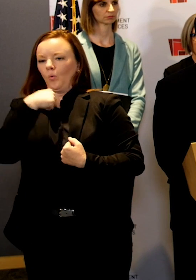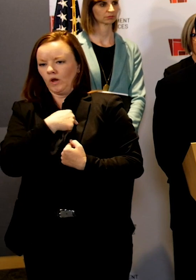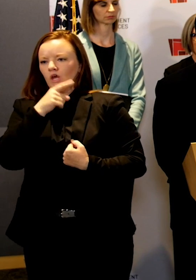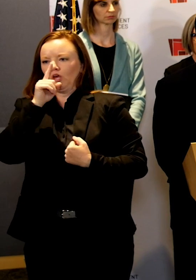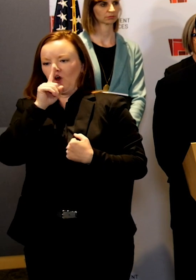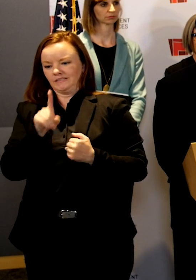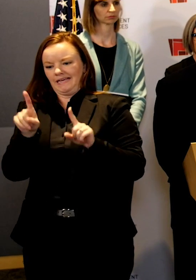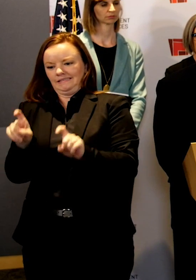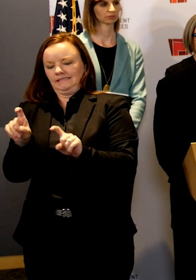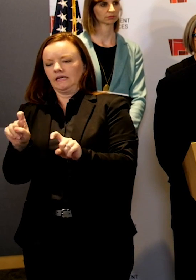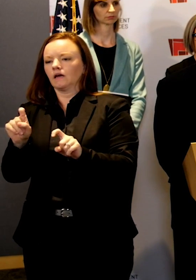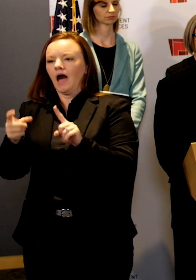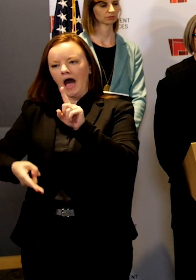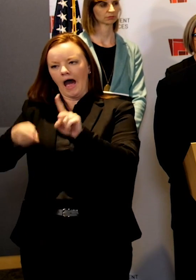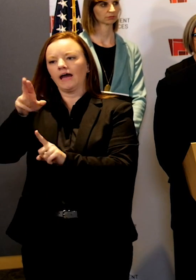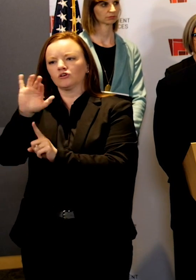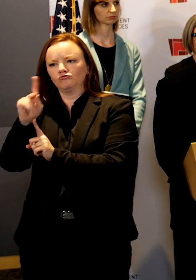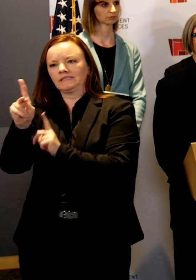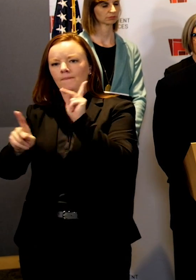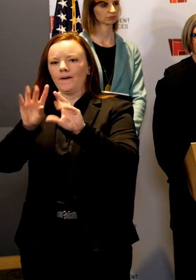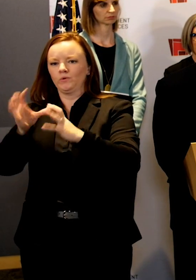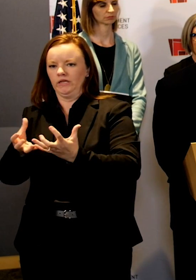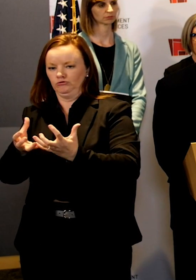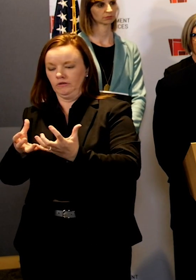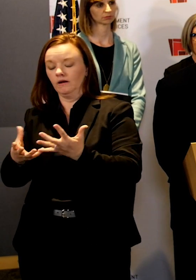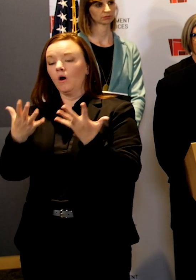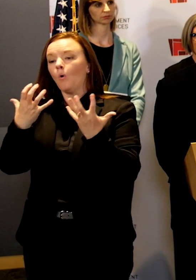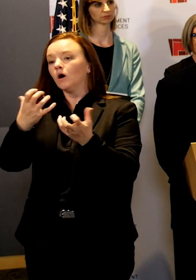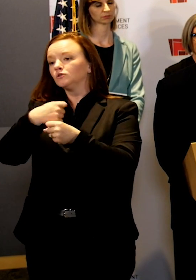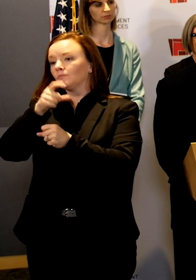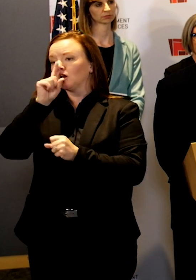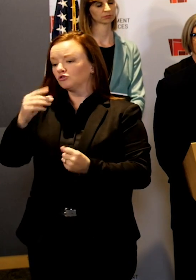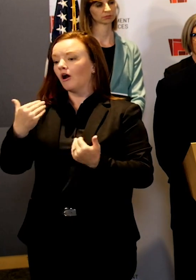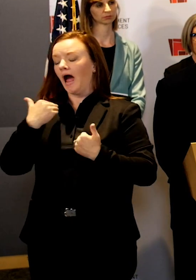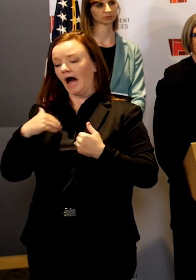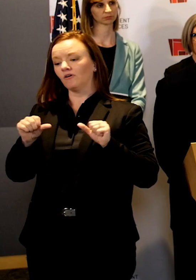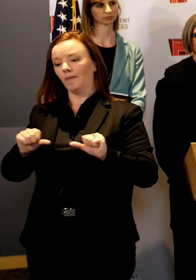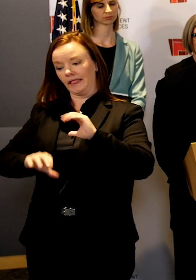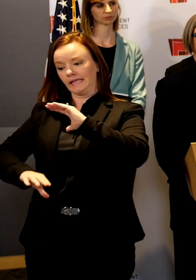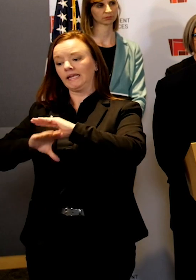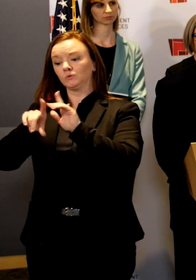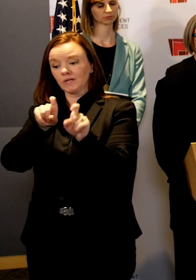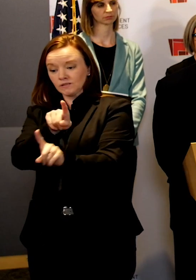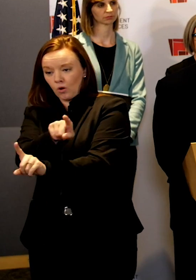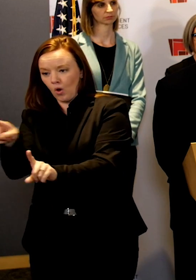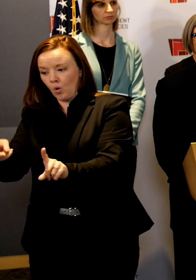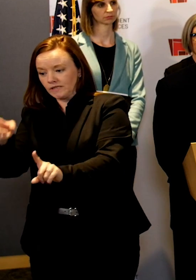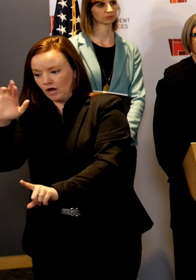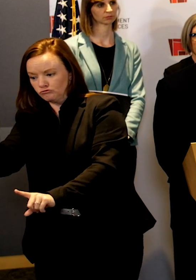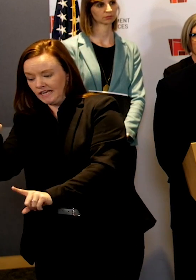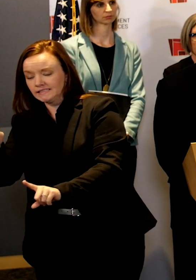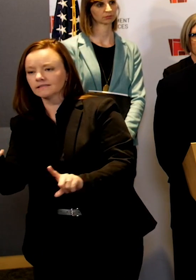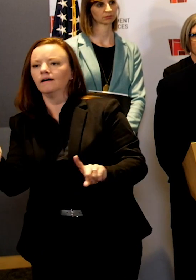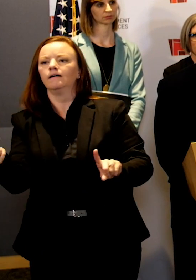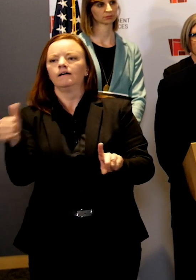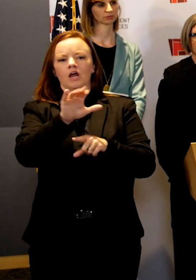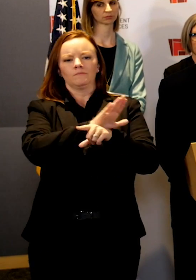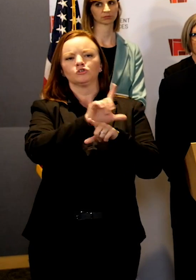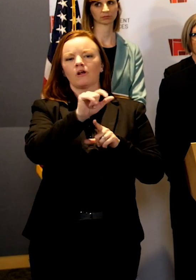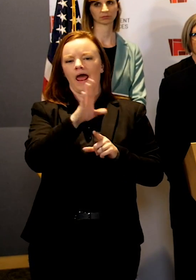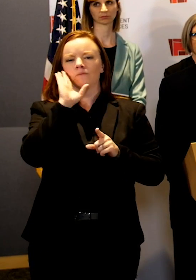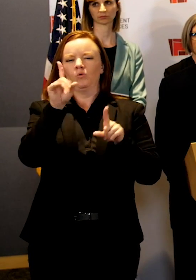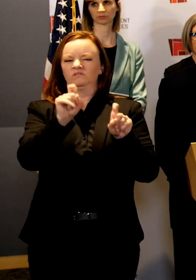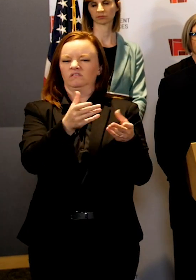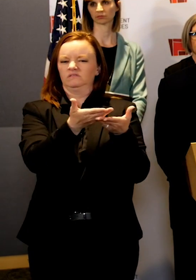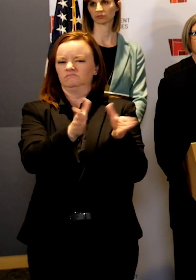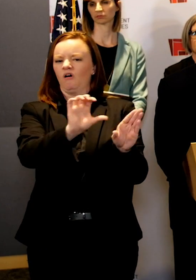we are testing. So we want to make sure we've got the capacity to test those while our commercial labs are testing the population.